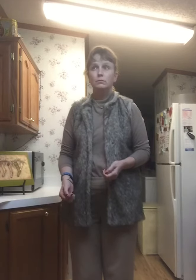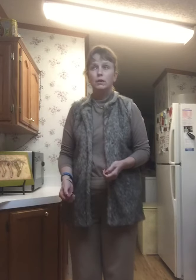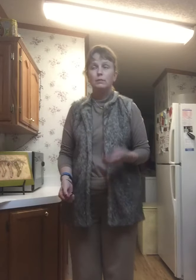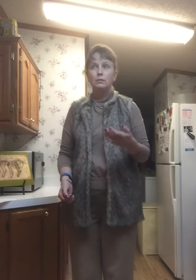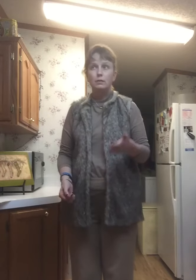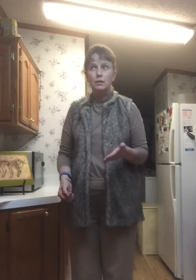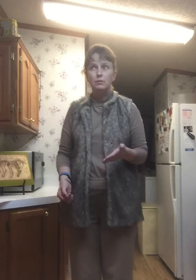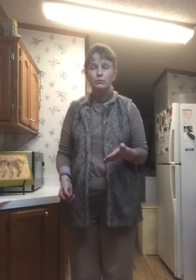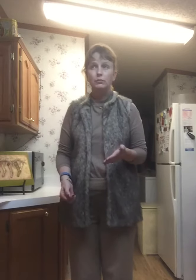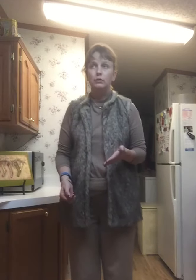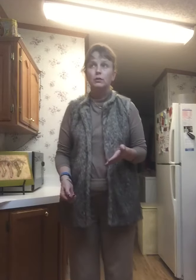I believe